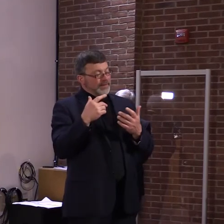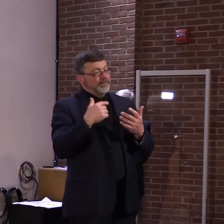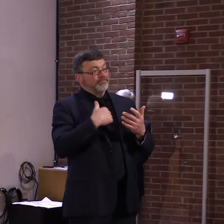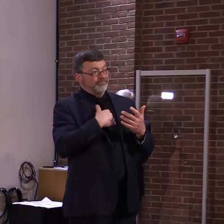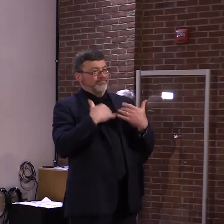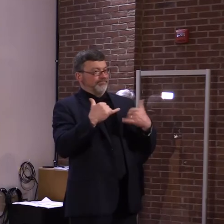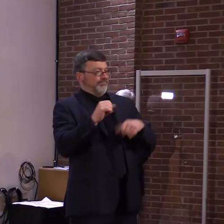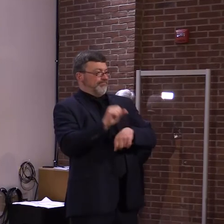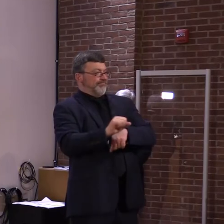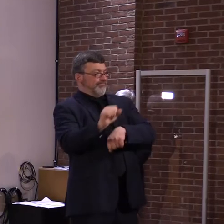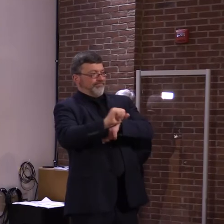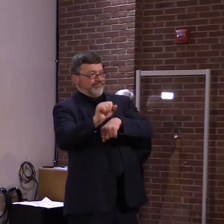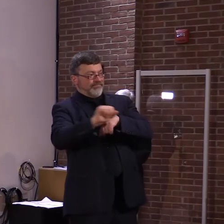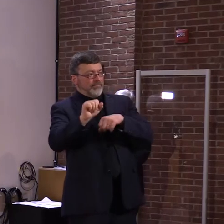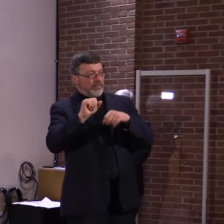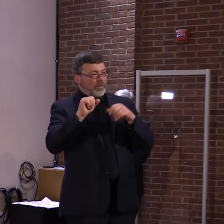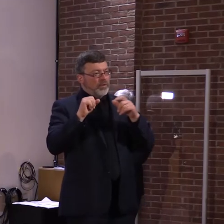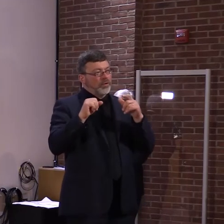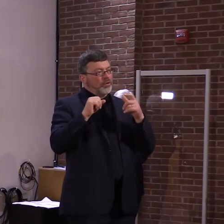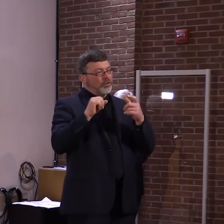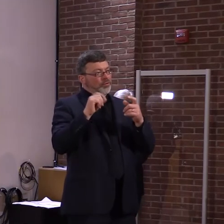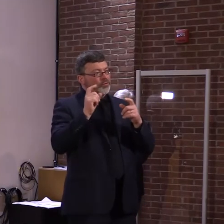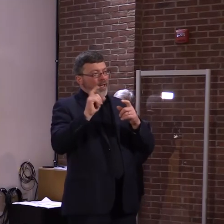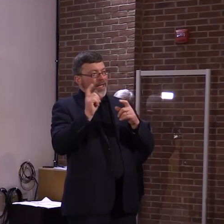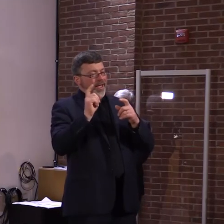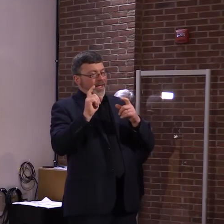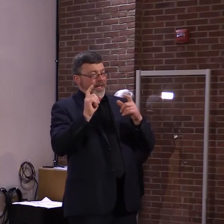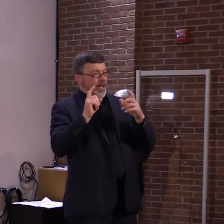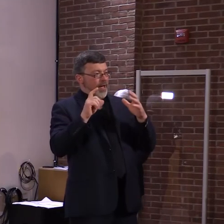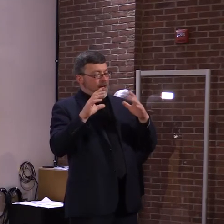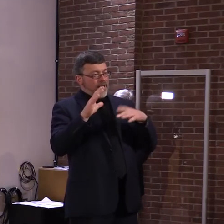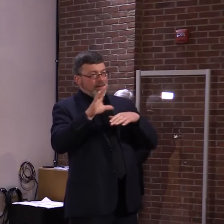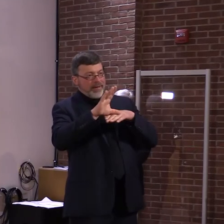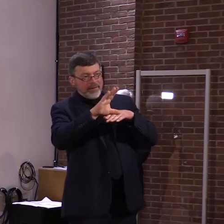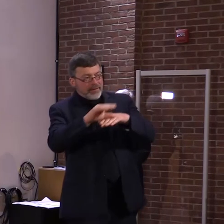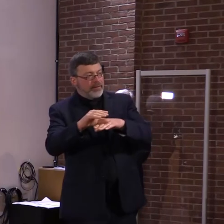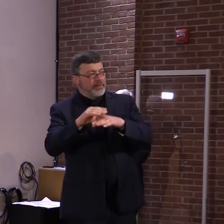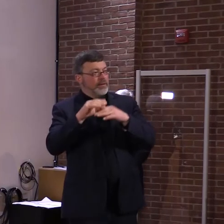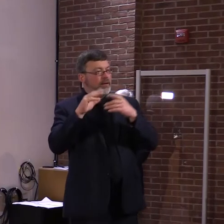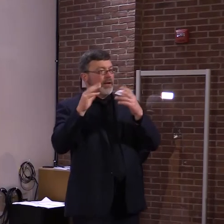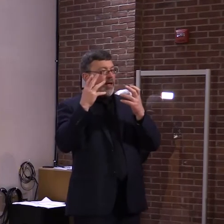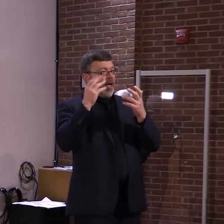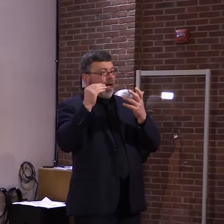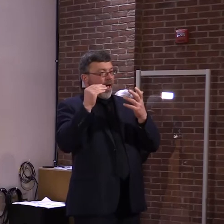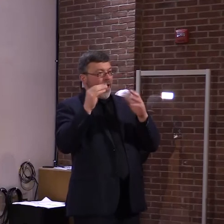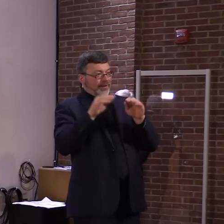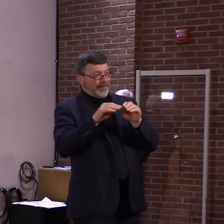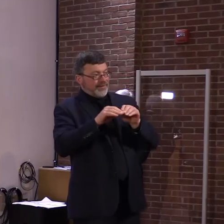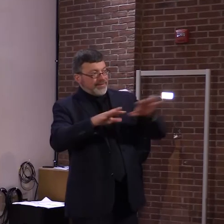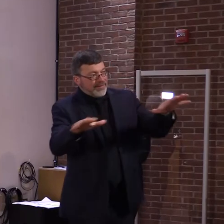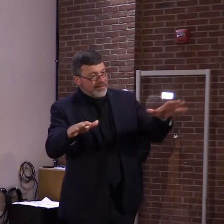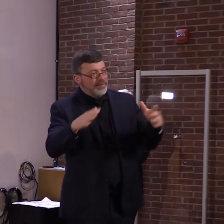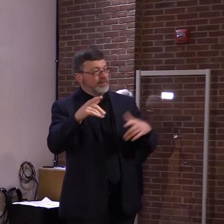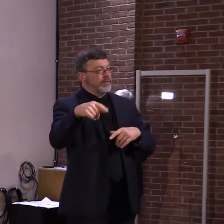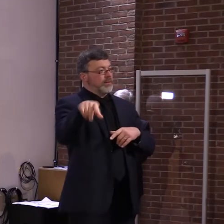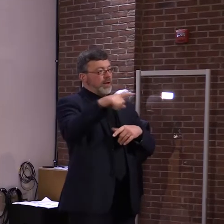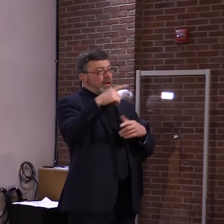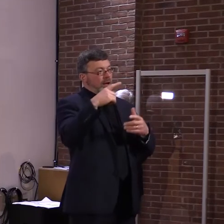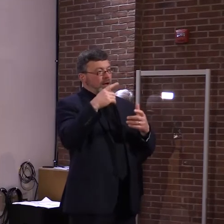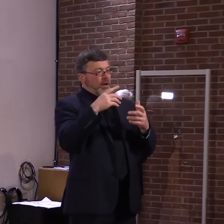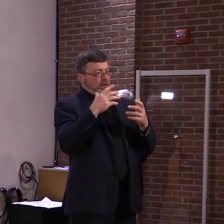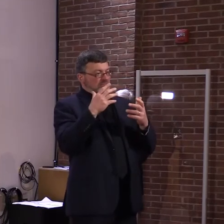term strategy emerge consistent with our commitment to expanding after school programs, but also considering summer as part of that.